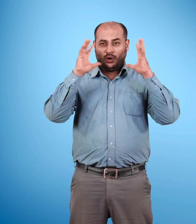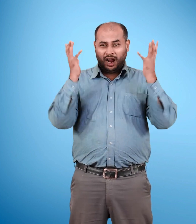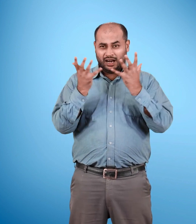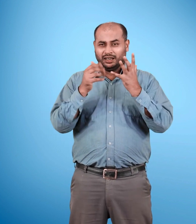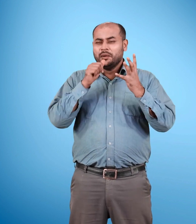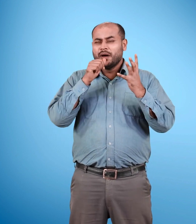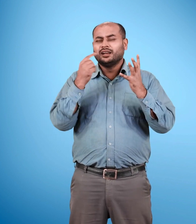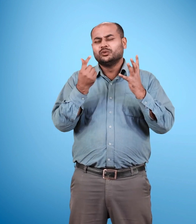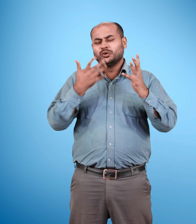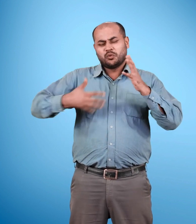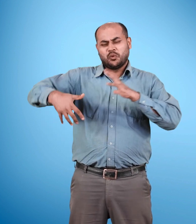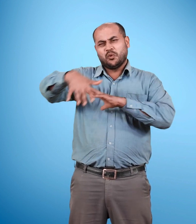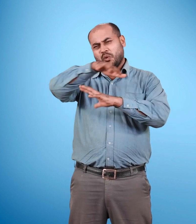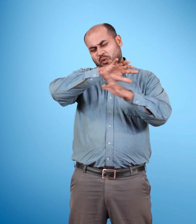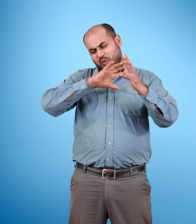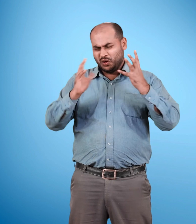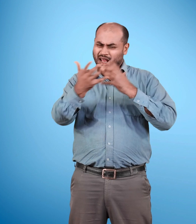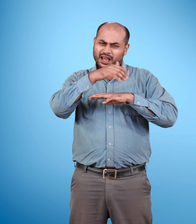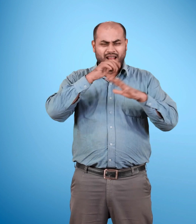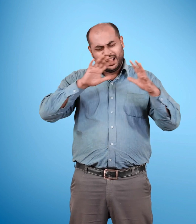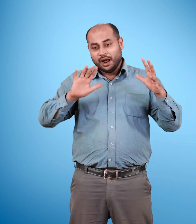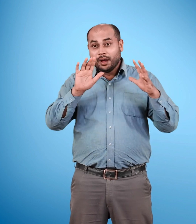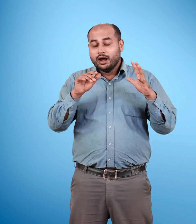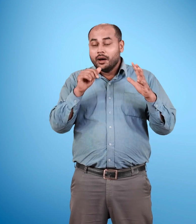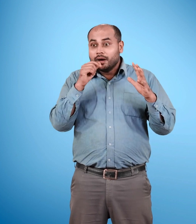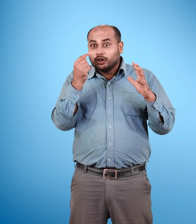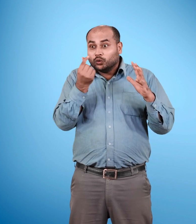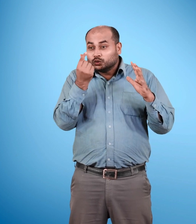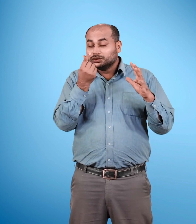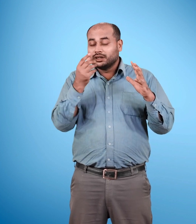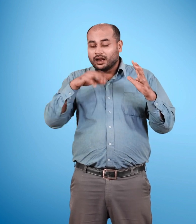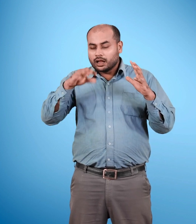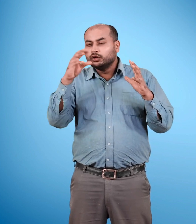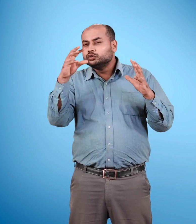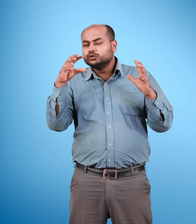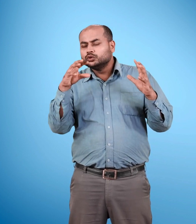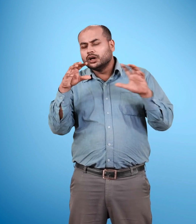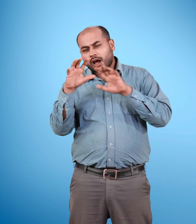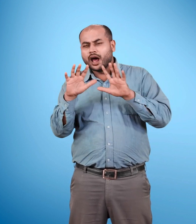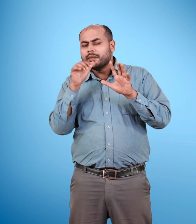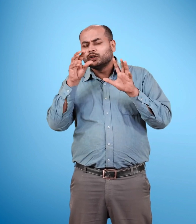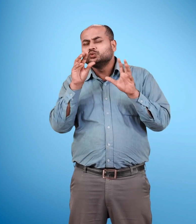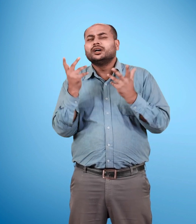Only a small fraction of water available on the earth is fit for use of plants, animals, and